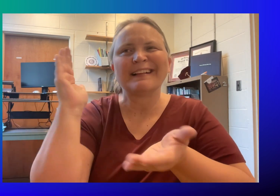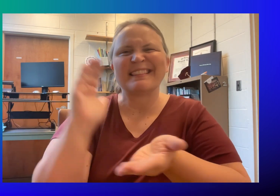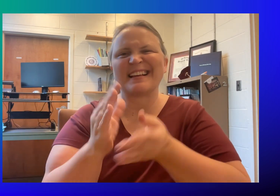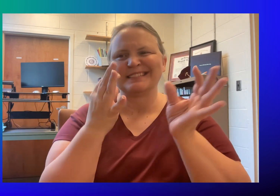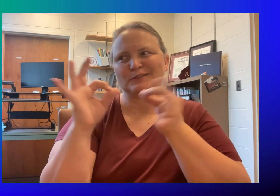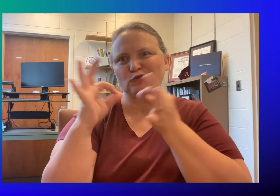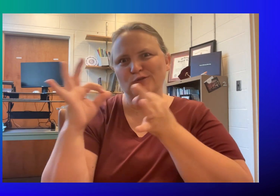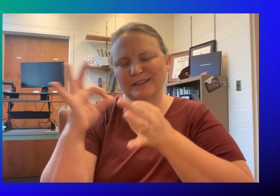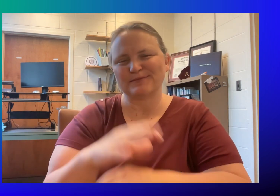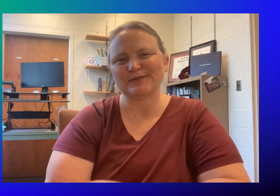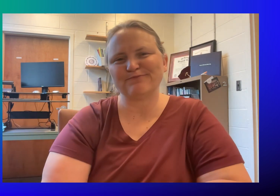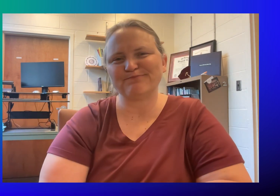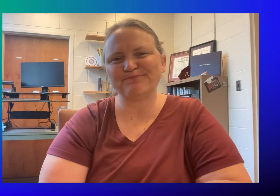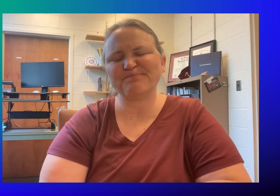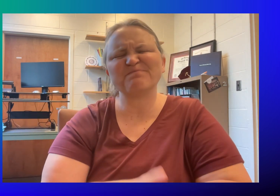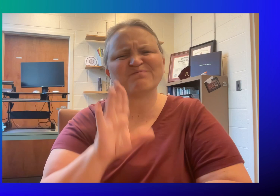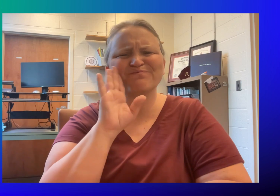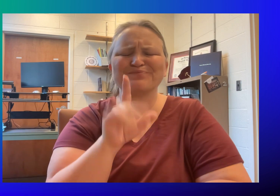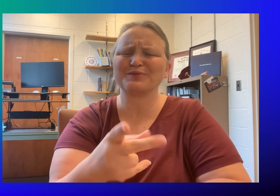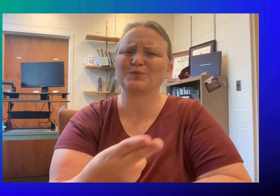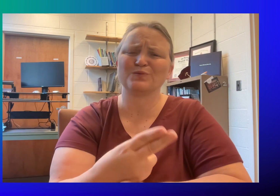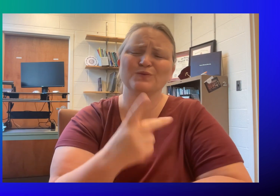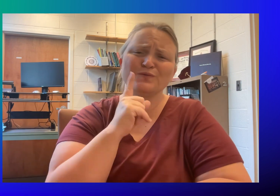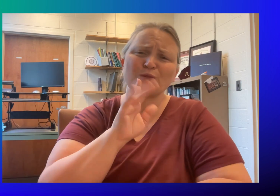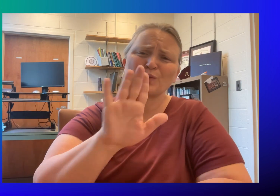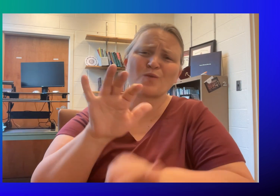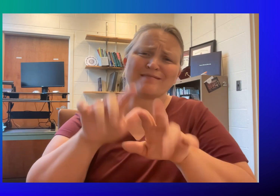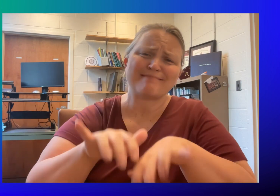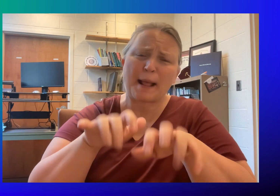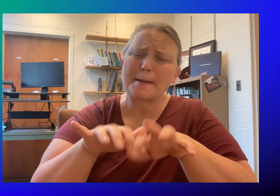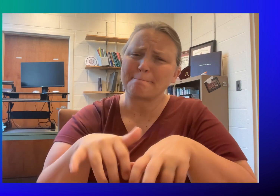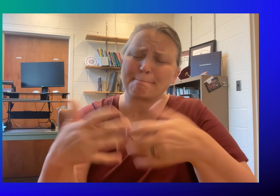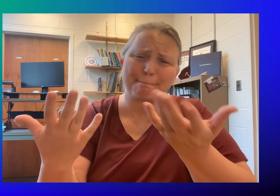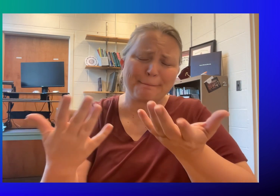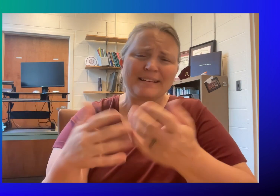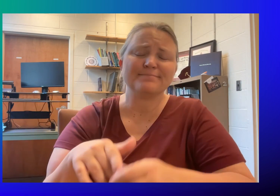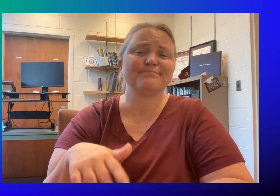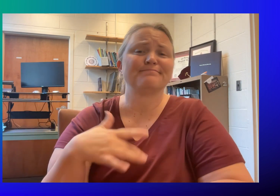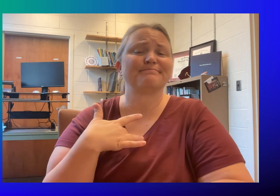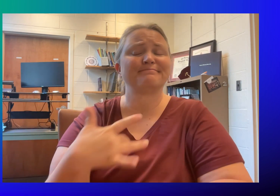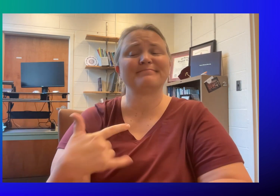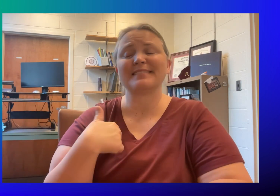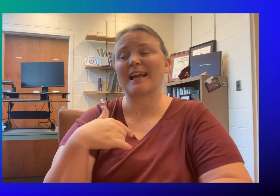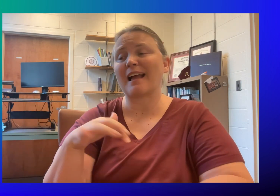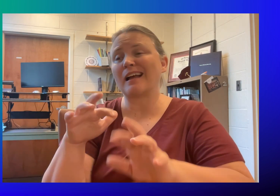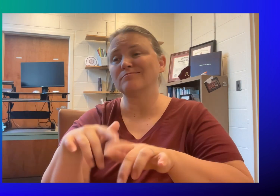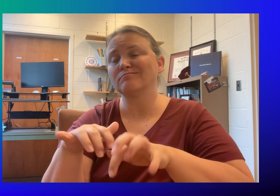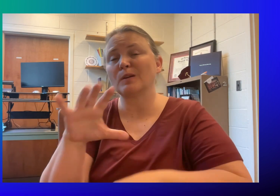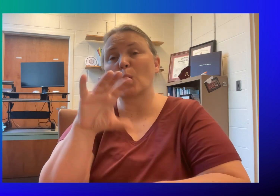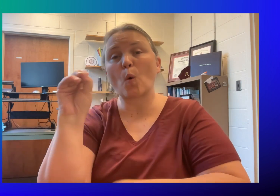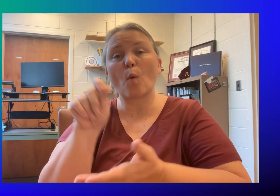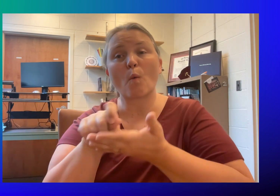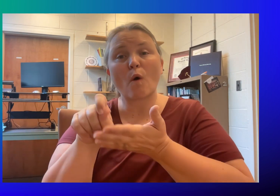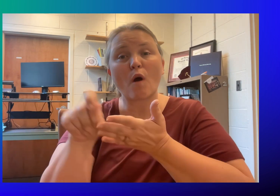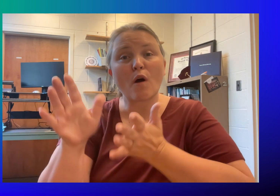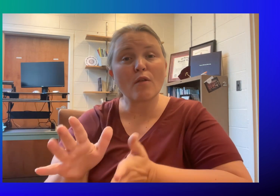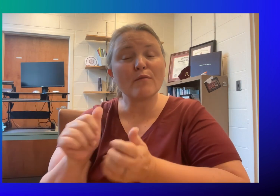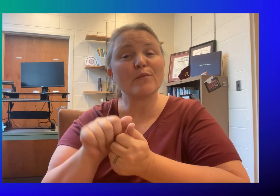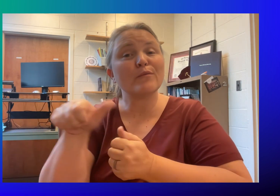distracted. You probably know what software you use and what works well for you to do writing. When I'm doing